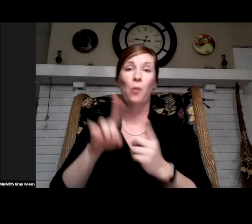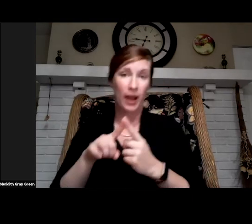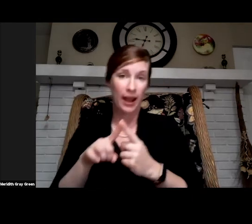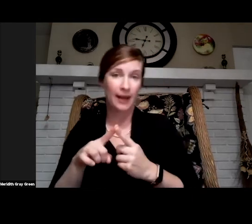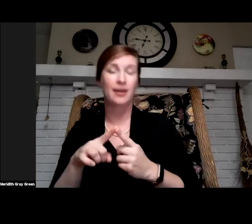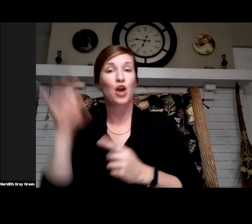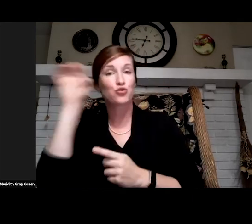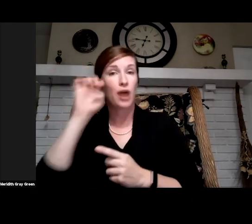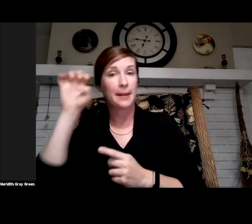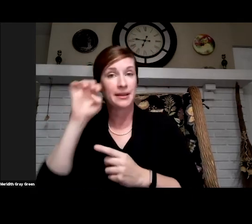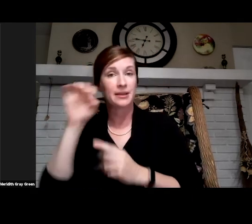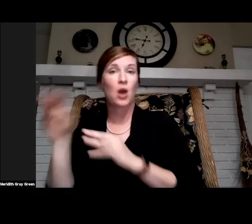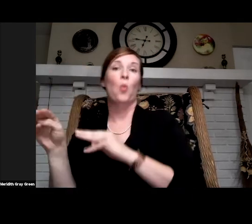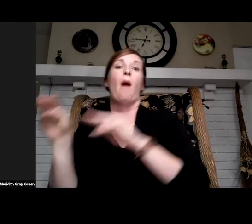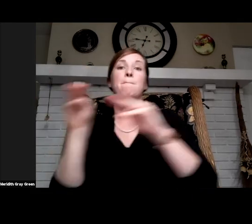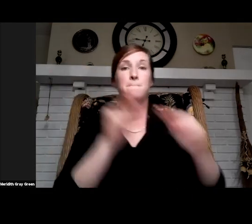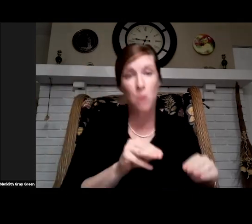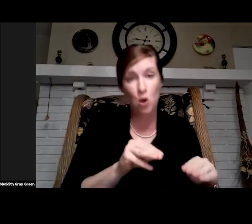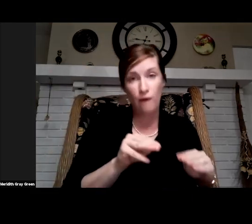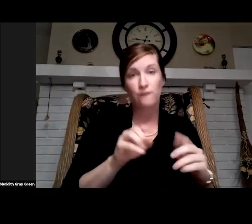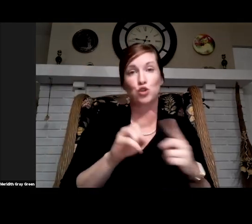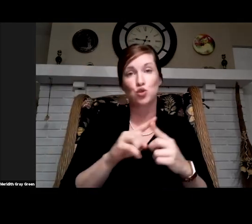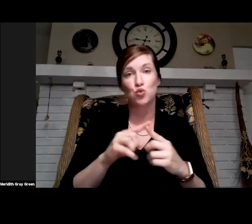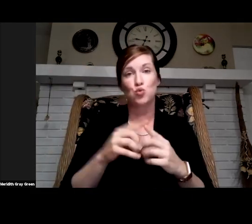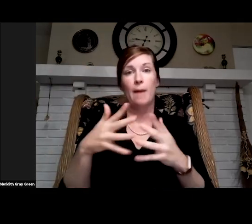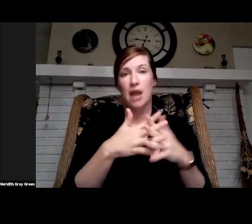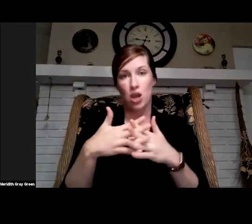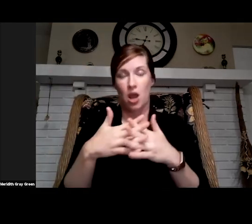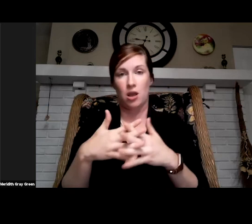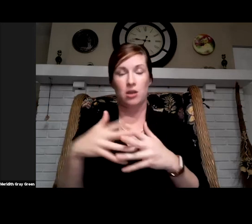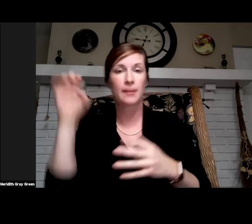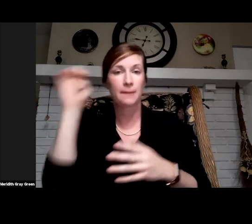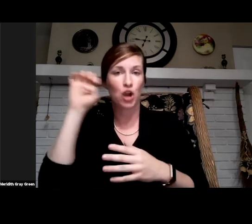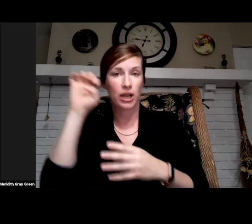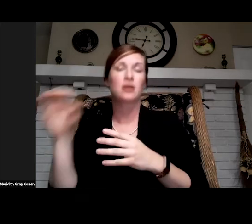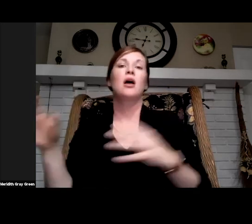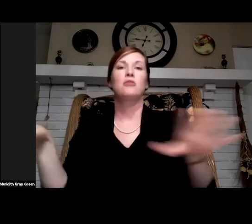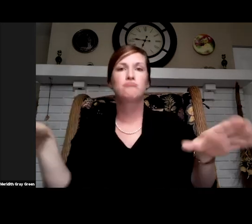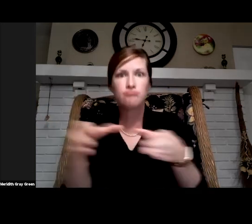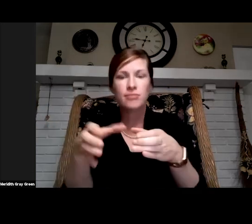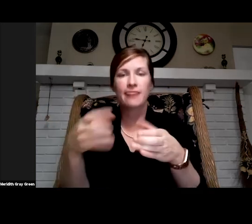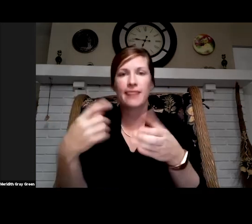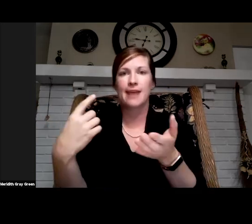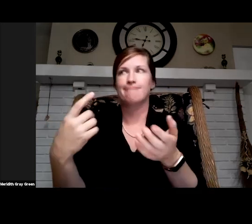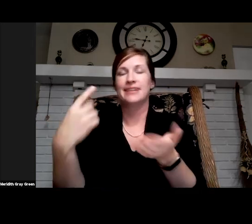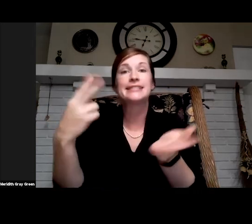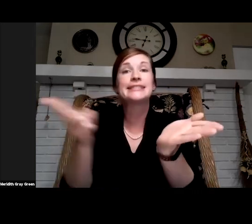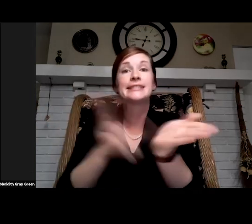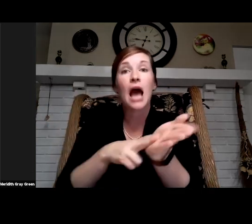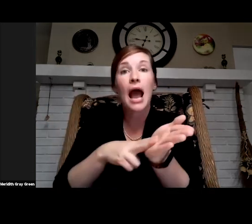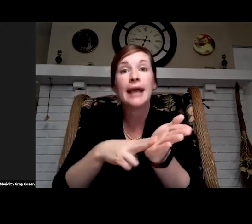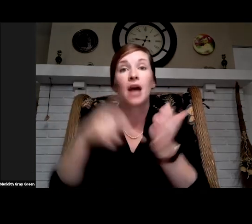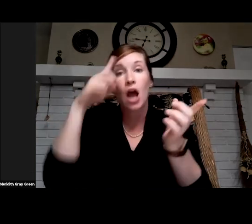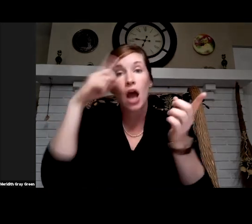So a long time ago, when the tribes were brought to the Americas and the Europeans